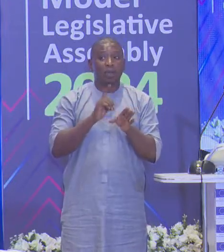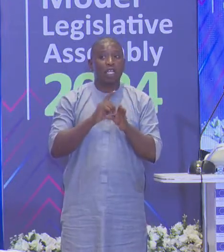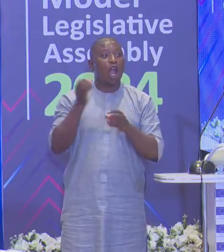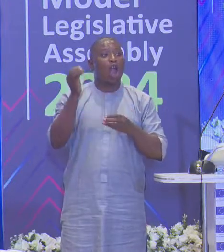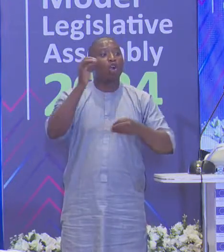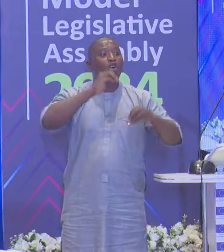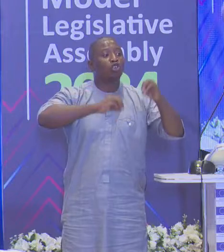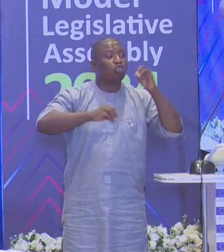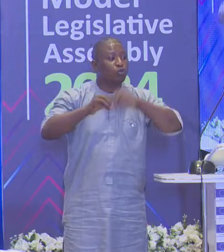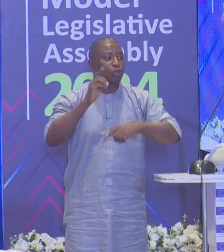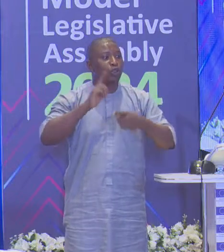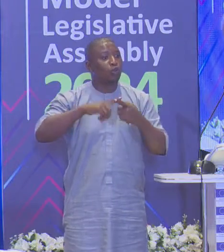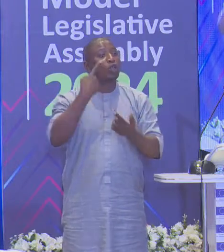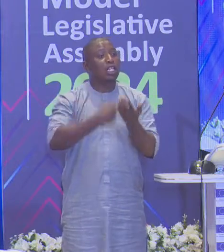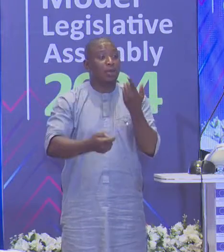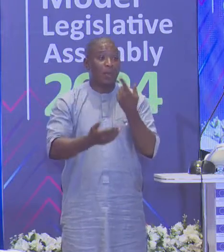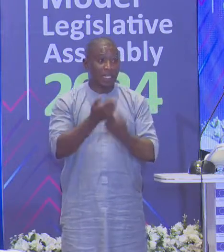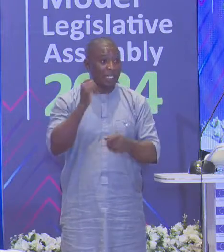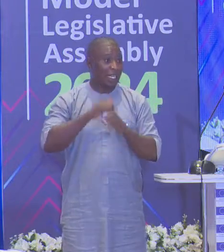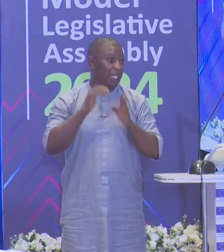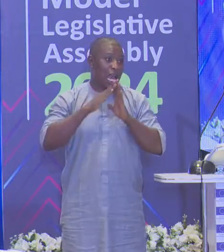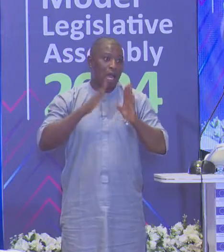contributing to debates in the House.